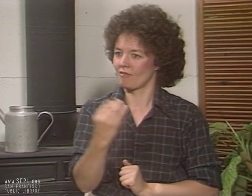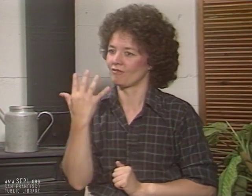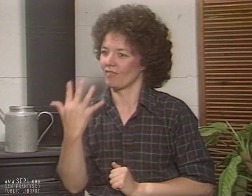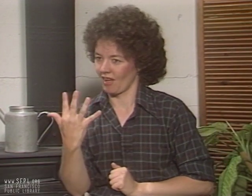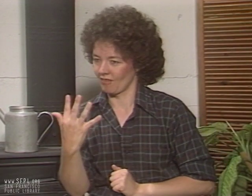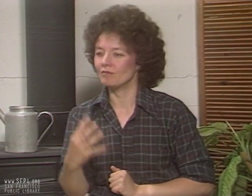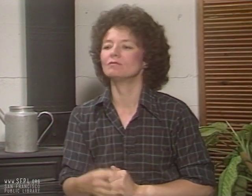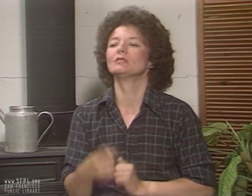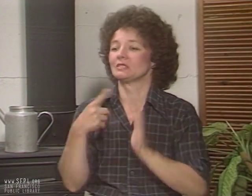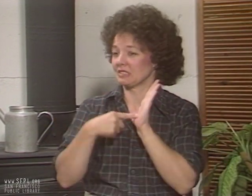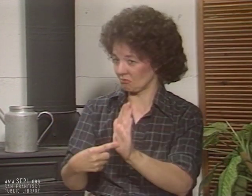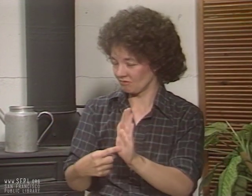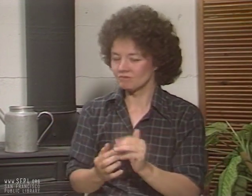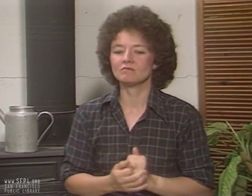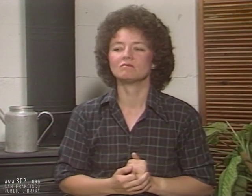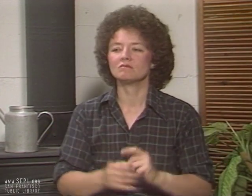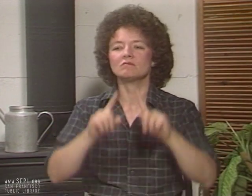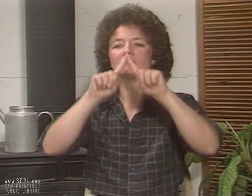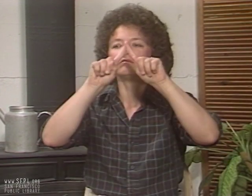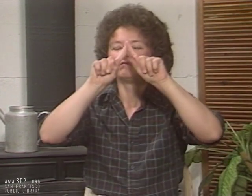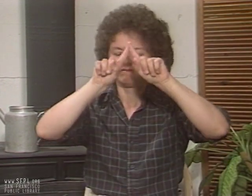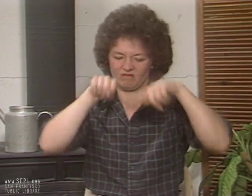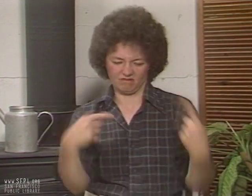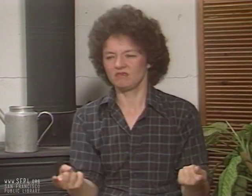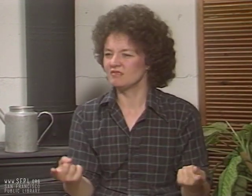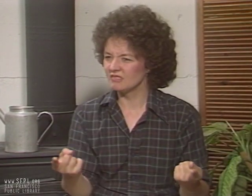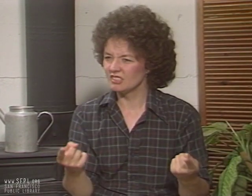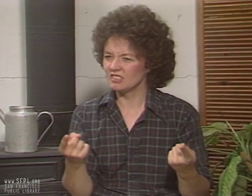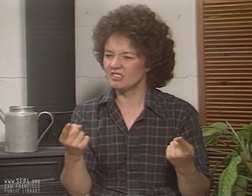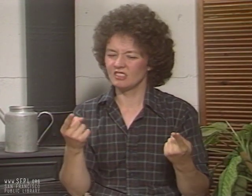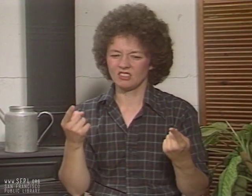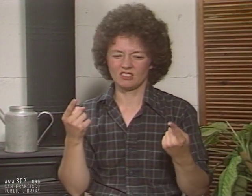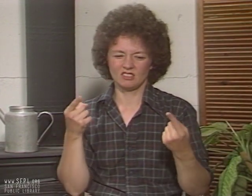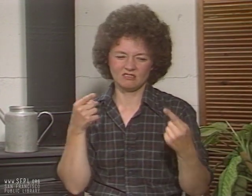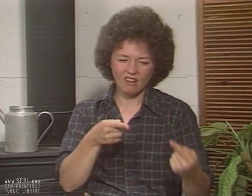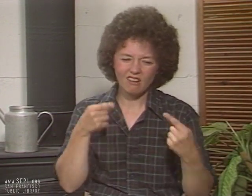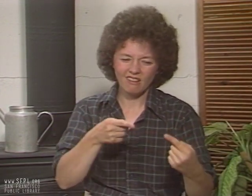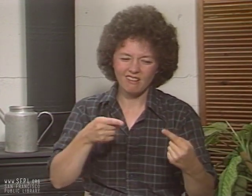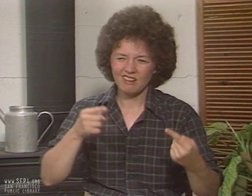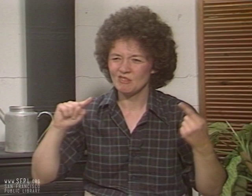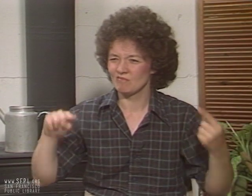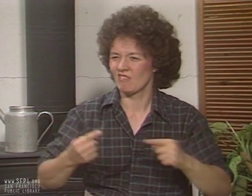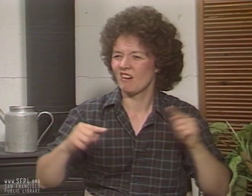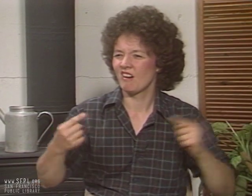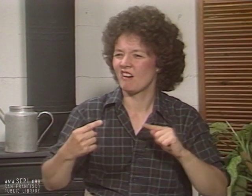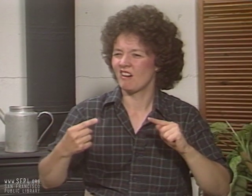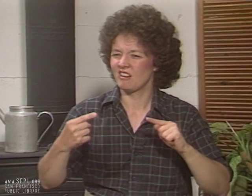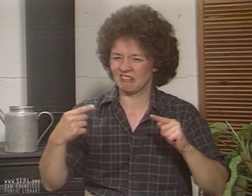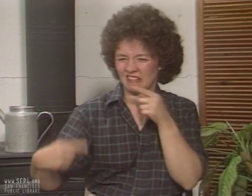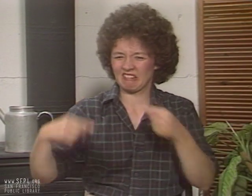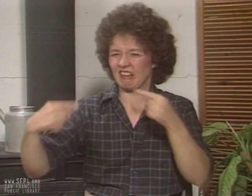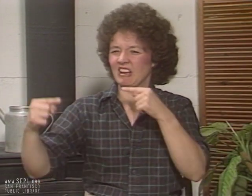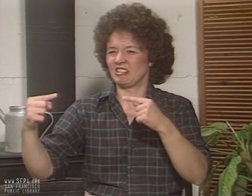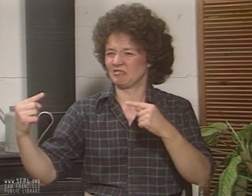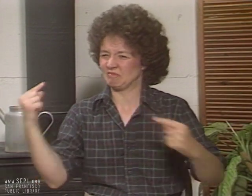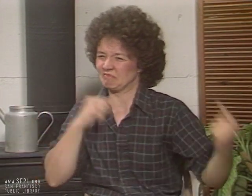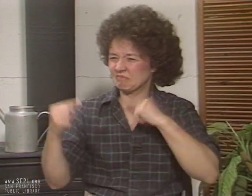English alliteration. For example, the hand shape for one, when combined with different movements, are fallen from grace,